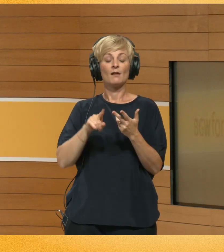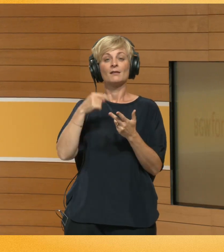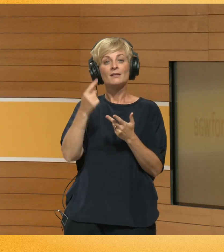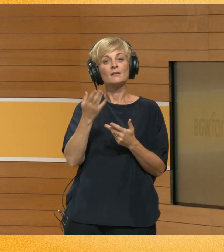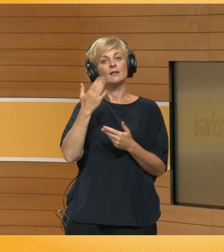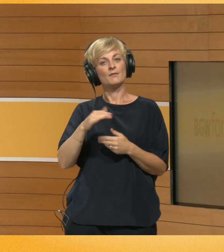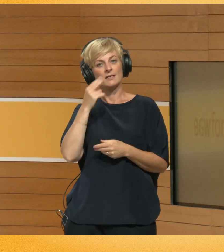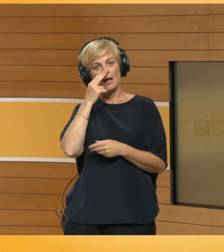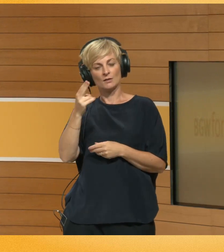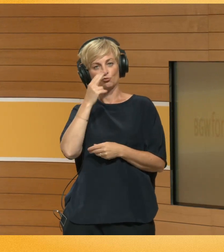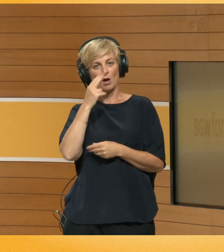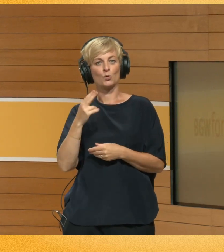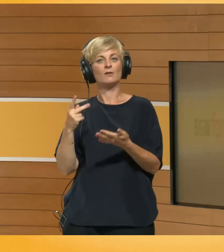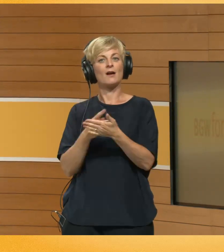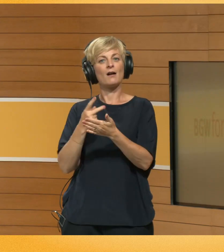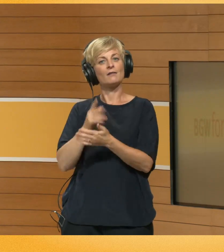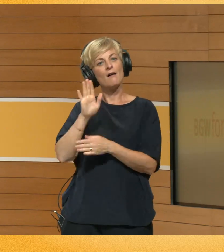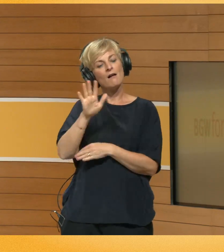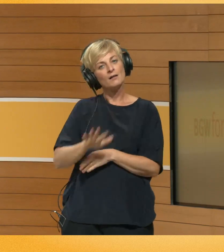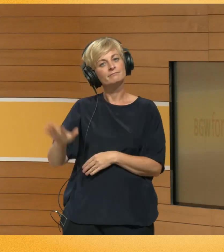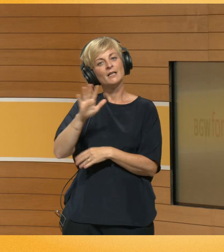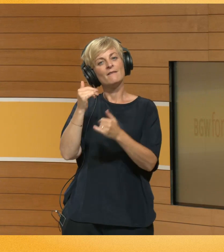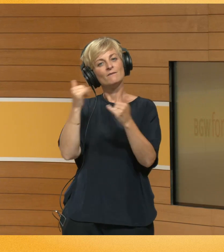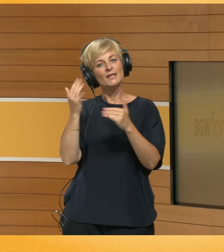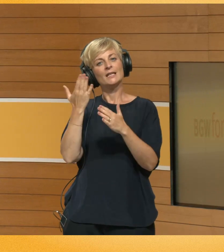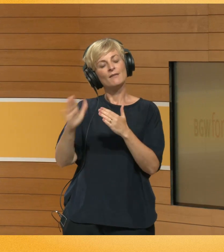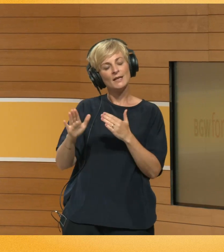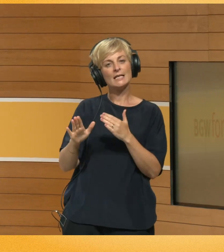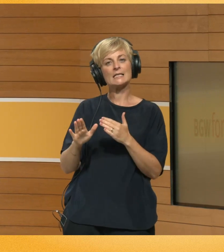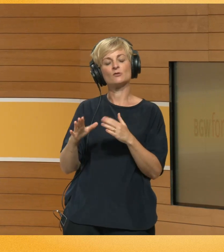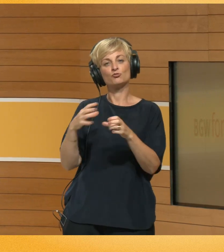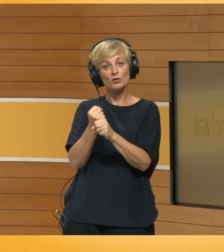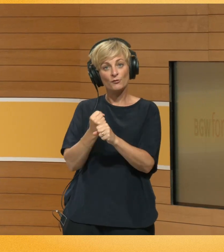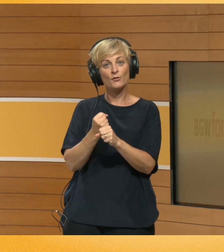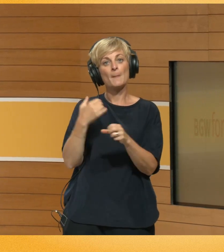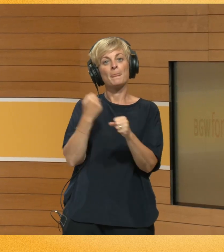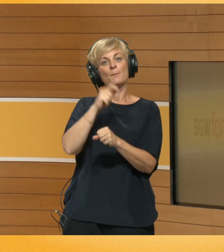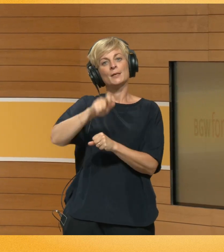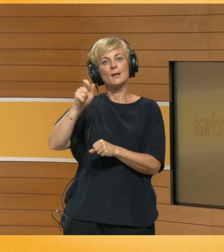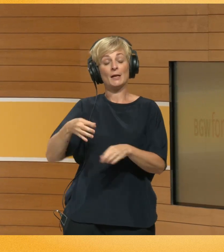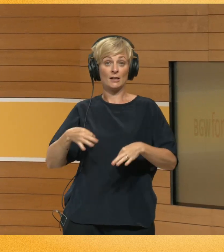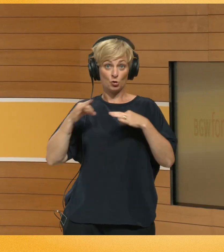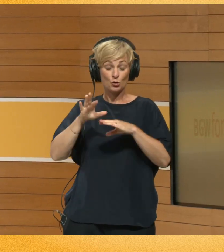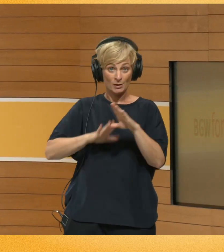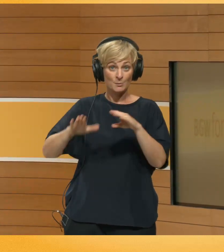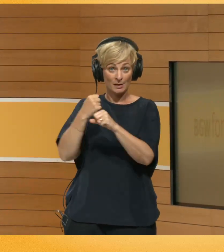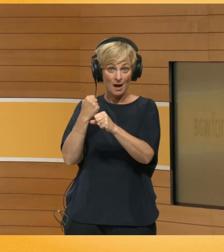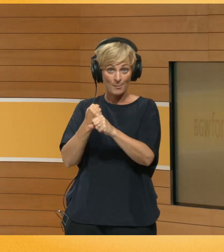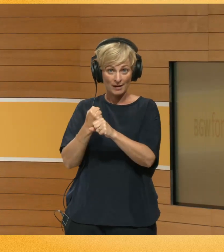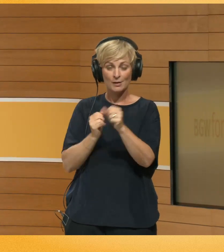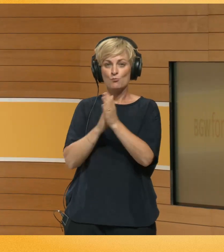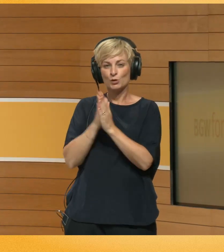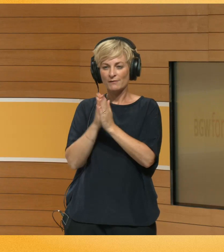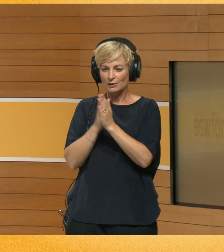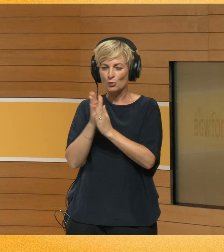motivated healthcare workers to take up the fight against COVID during the pandemic. And then look